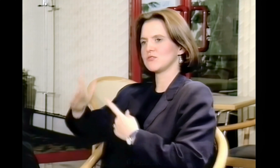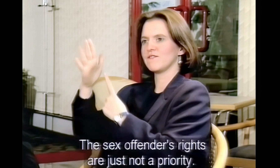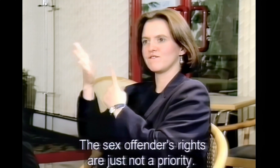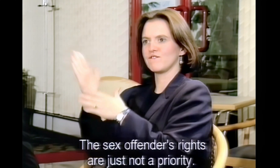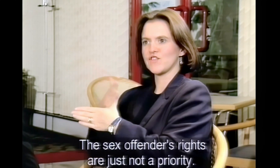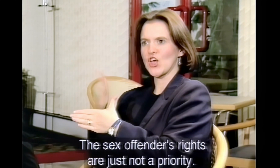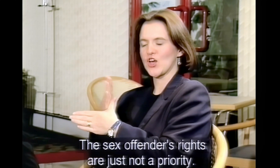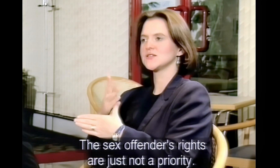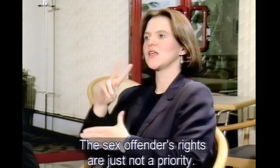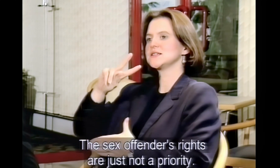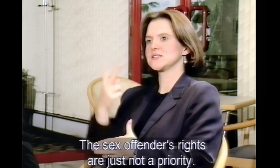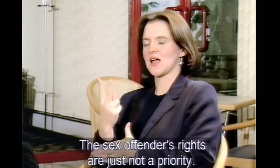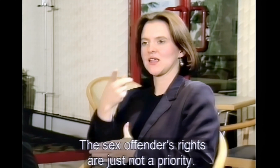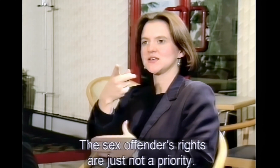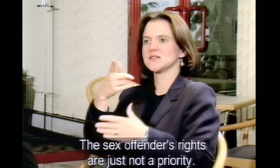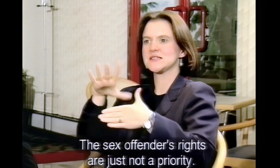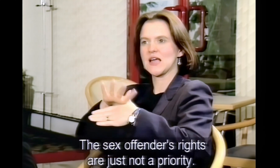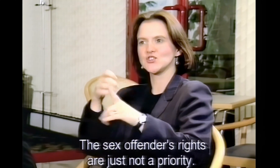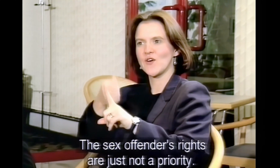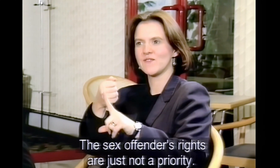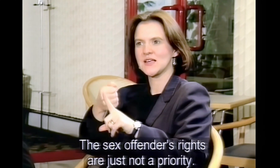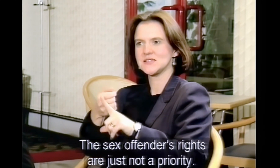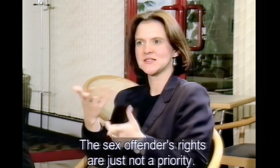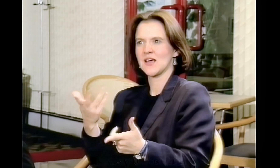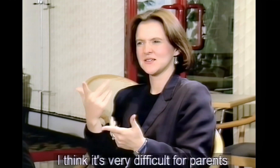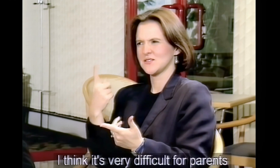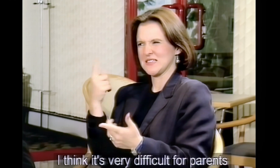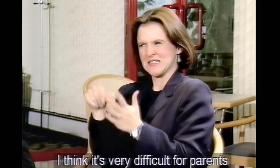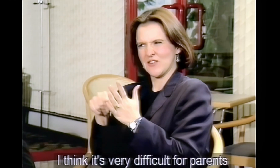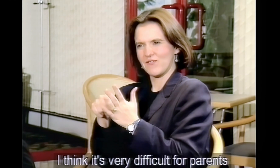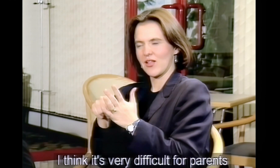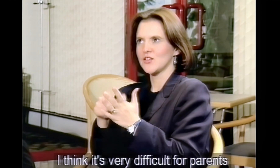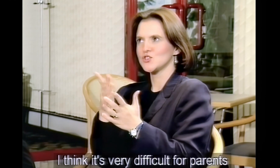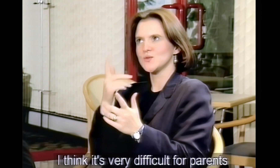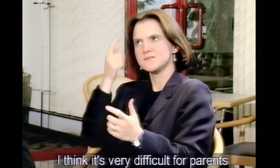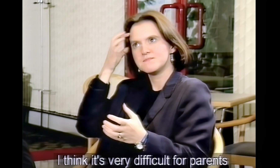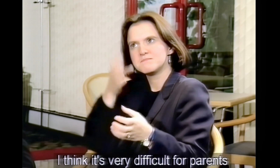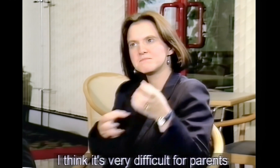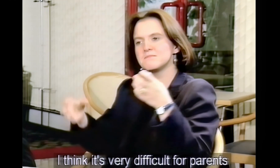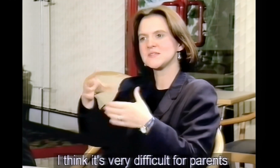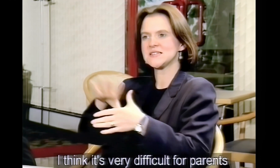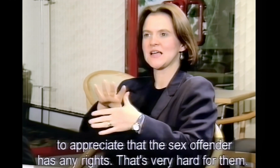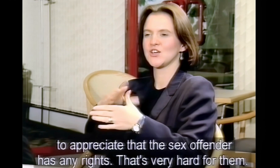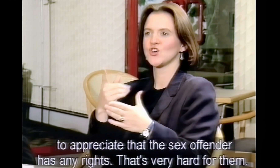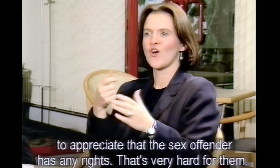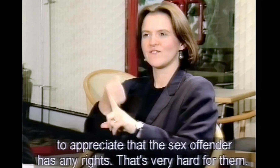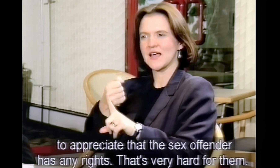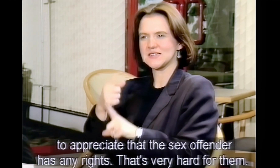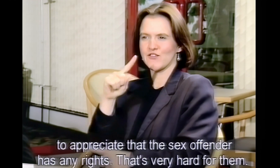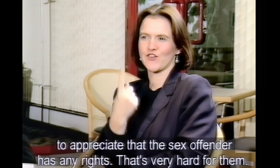The sex offenders' rights are just not a priority. I think it's very difficult for parents to appreciate that the sex offender has